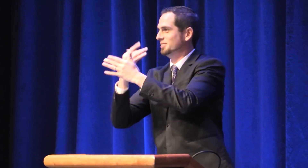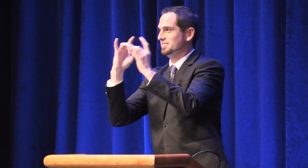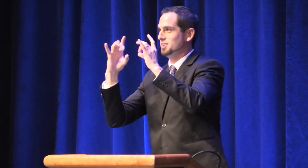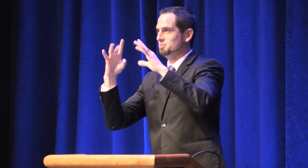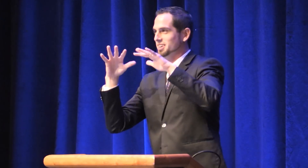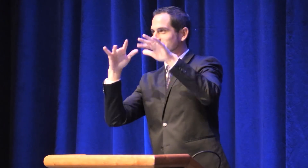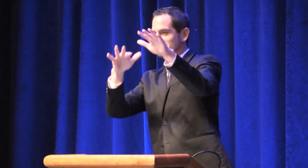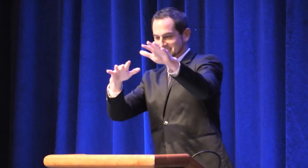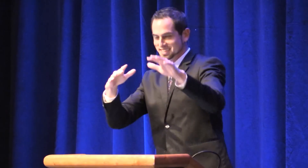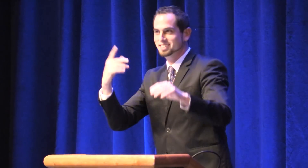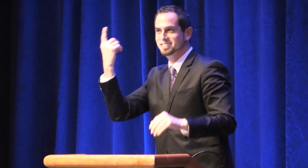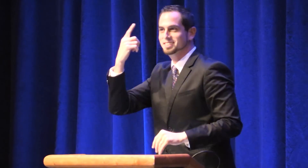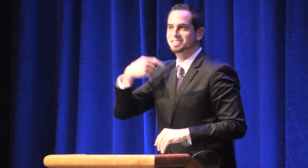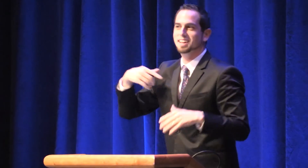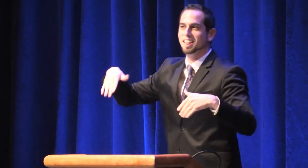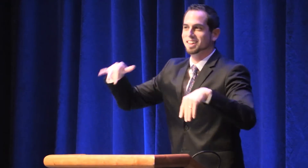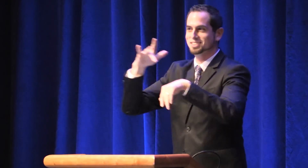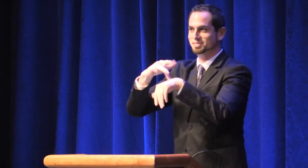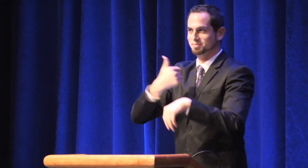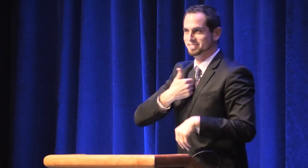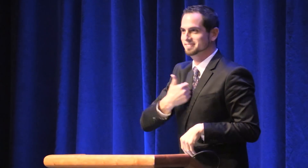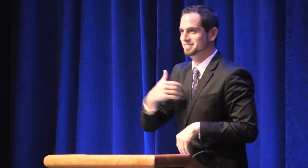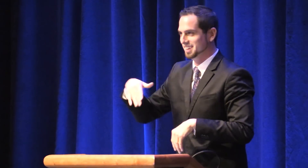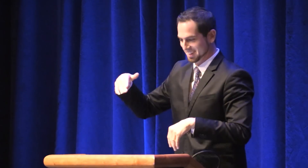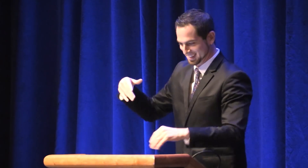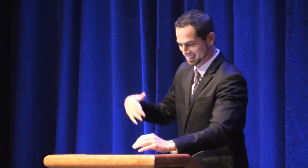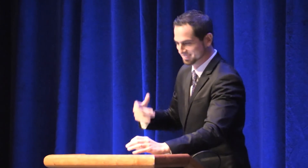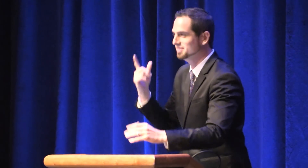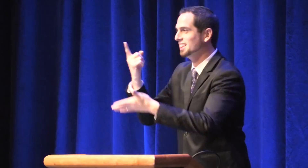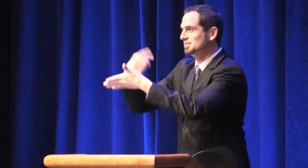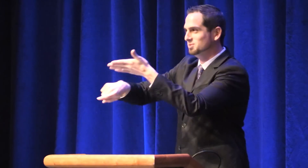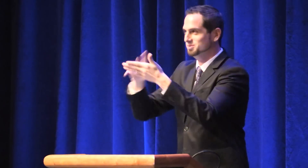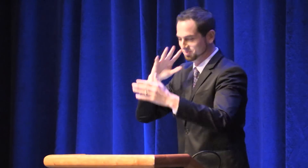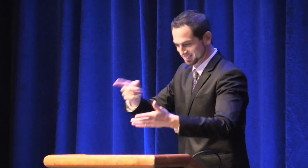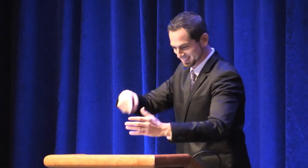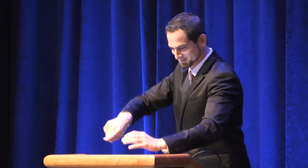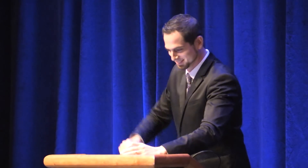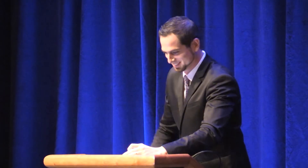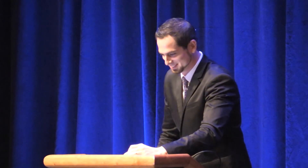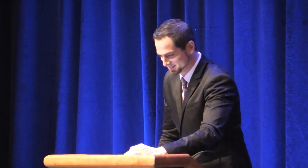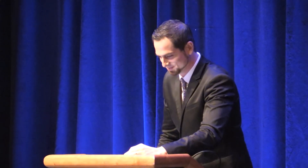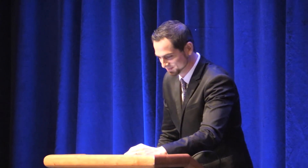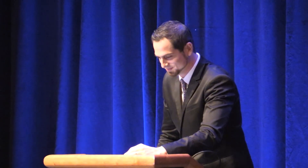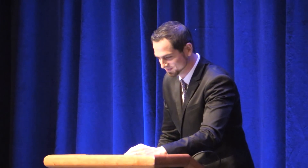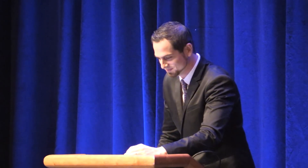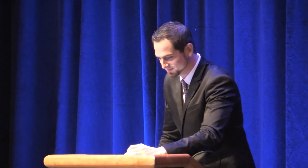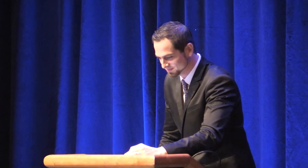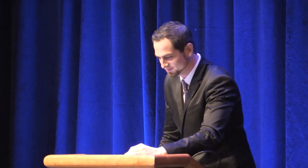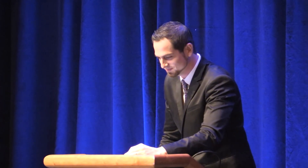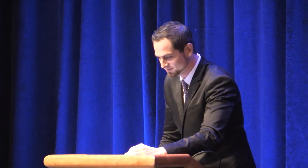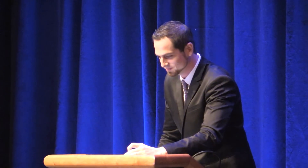everybody's seen that. Everybody's seen that, and everybody's been making their way there. I can't wait to go, hoping to get a chance to do that next